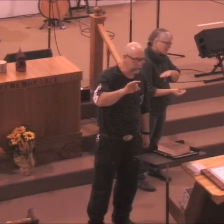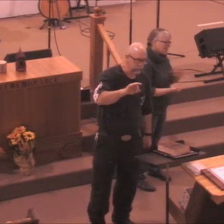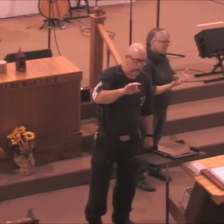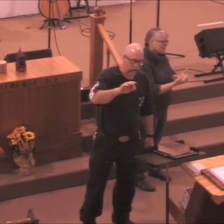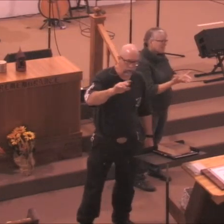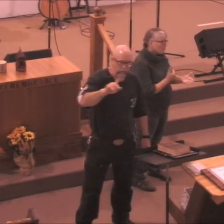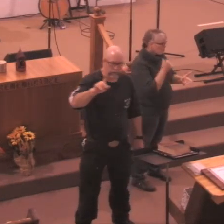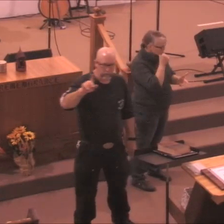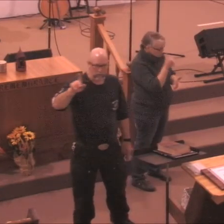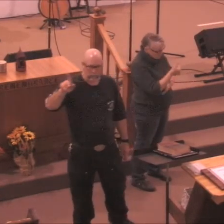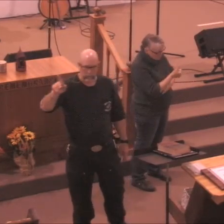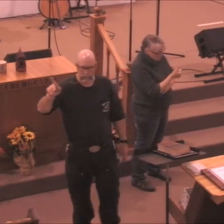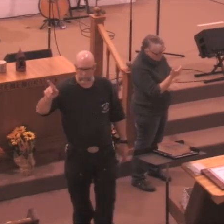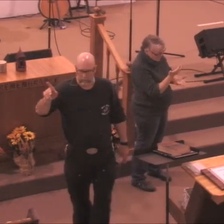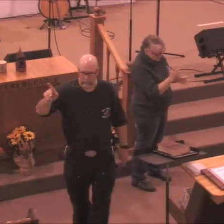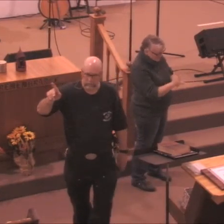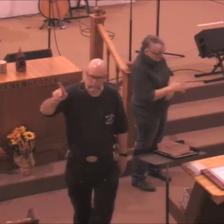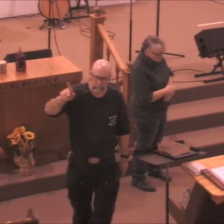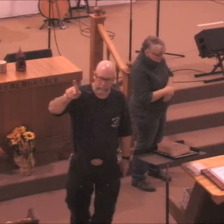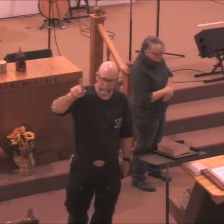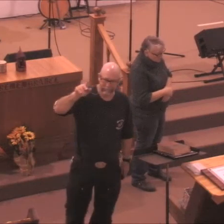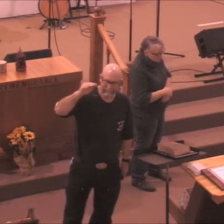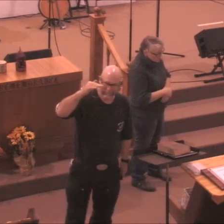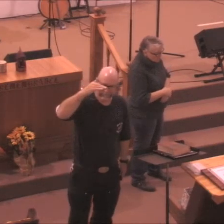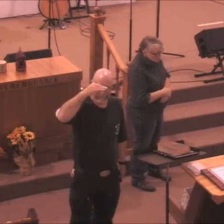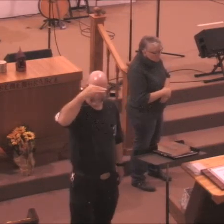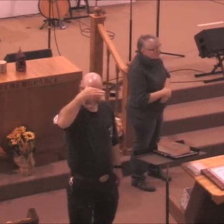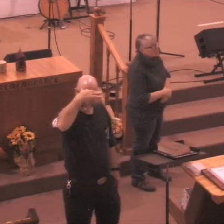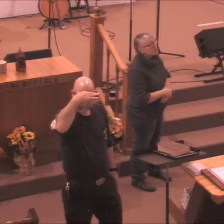before tomorrow is over,